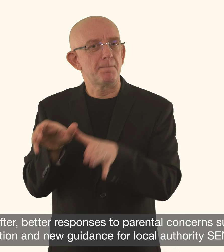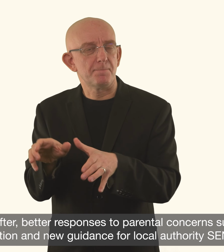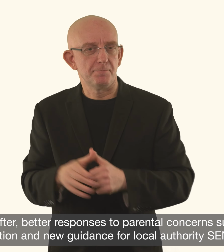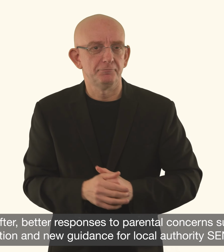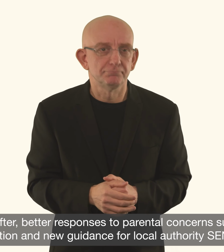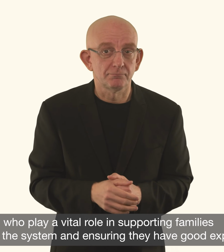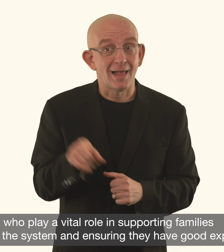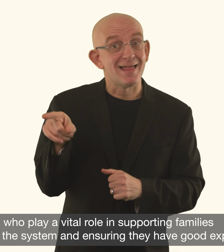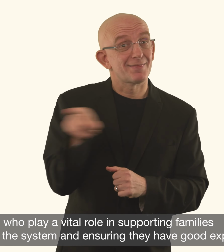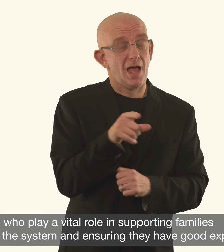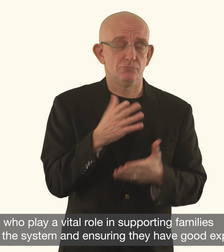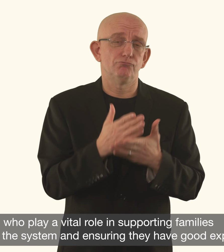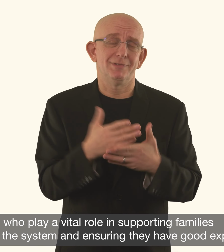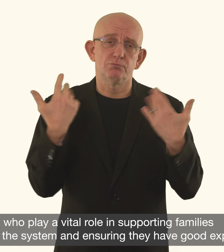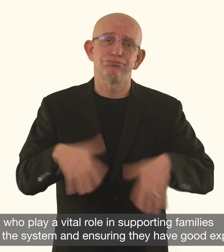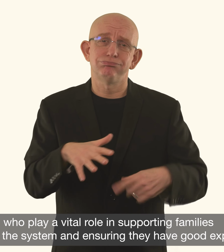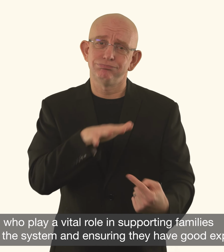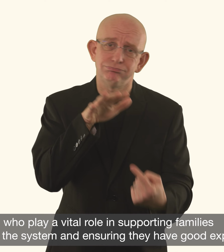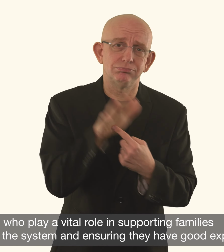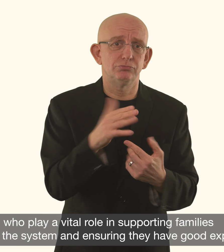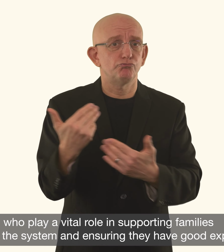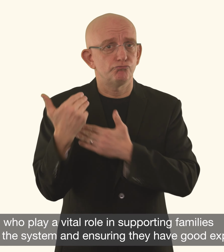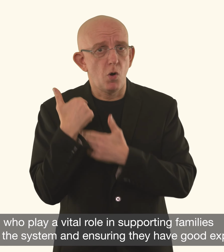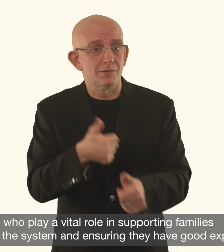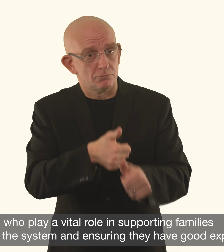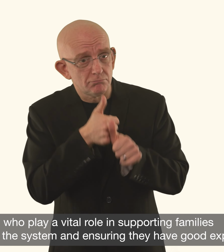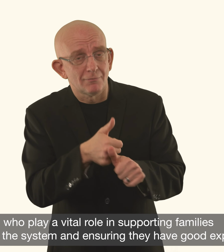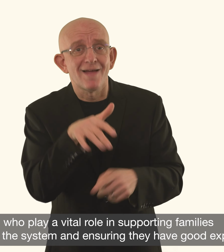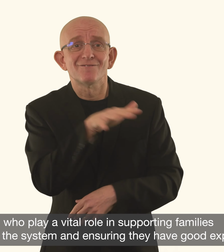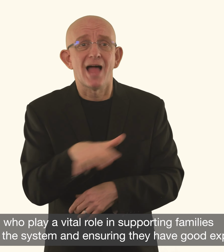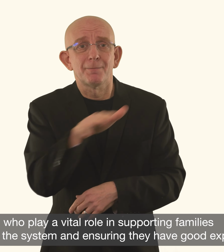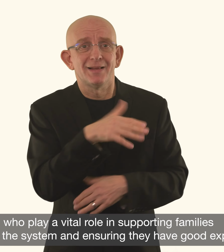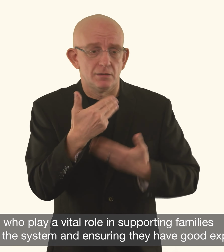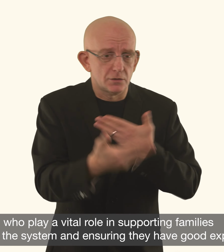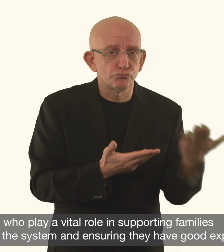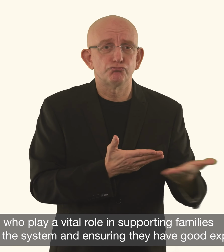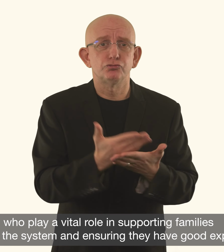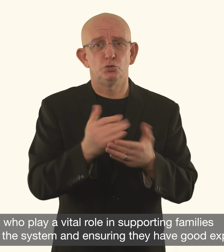Who play a vital role in supporting families to navigate the system and ensuring they have good experiences.